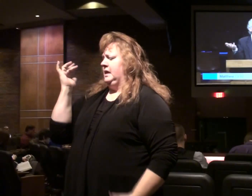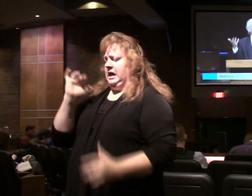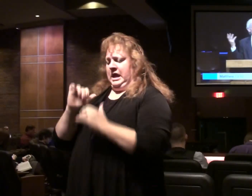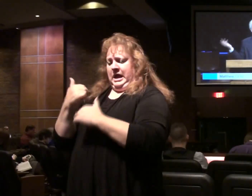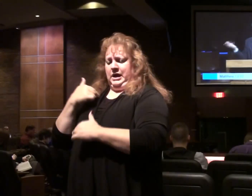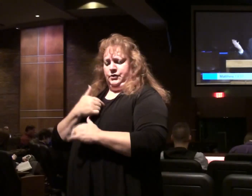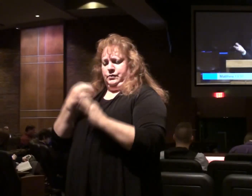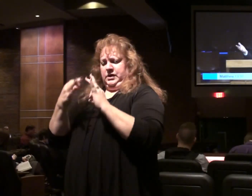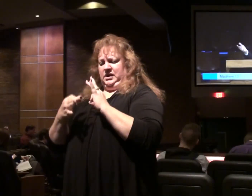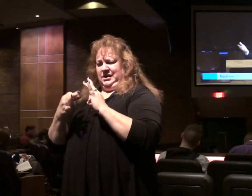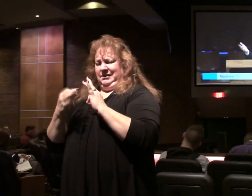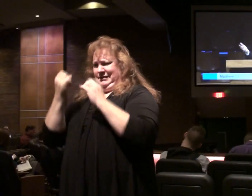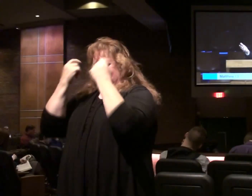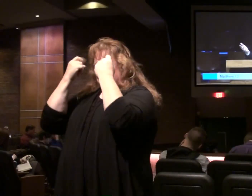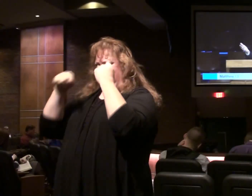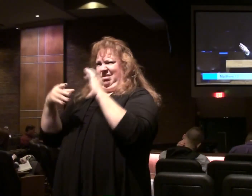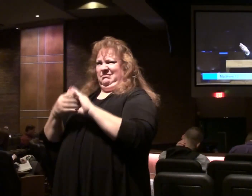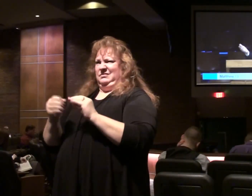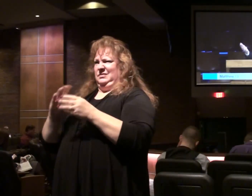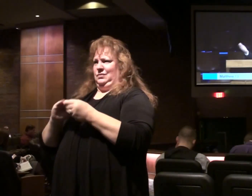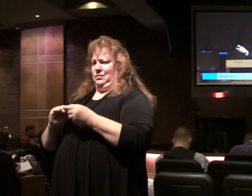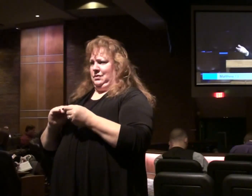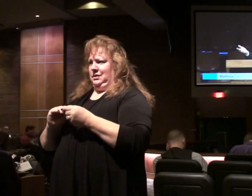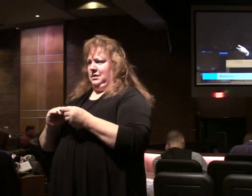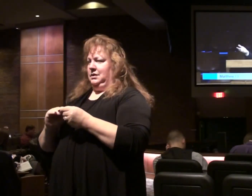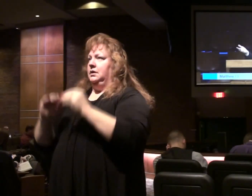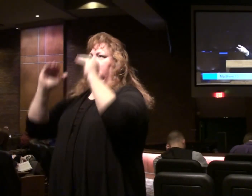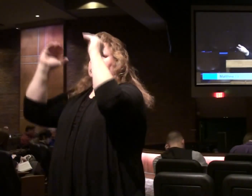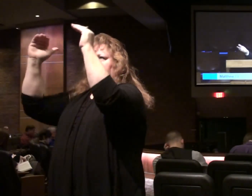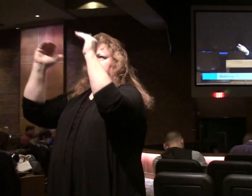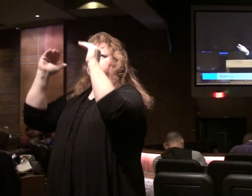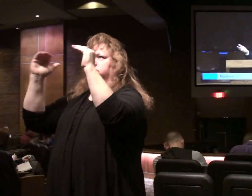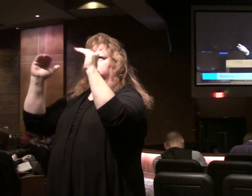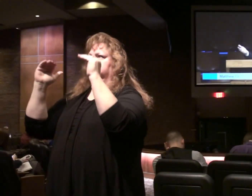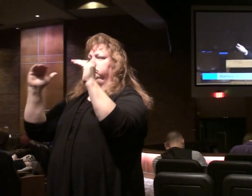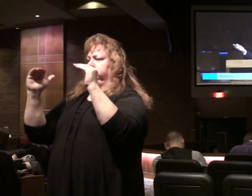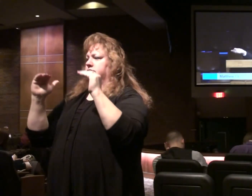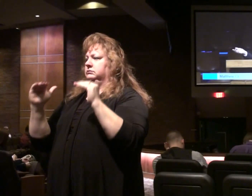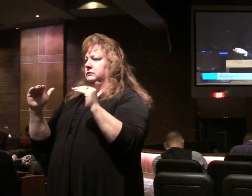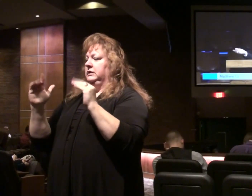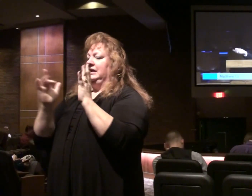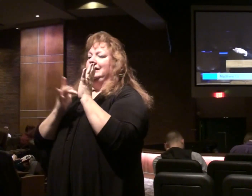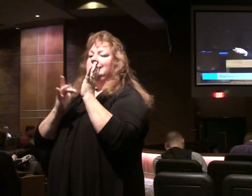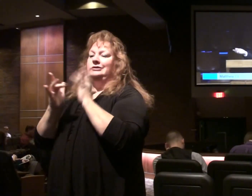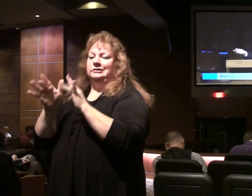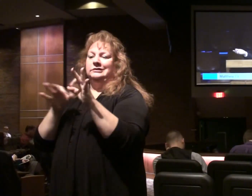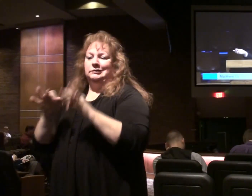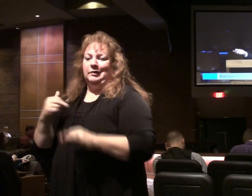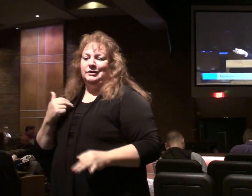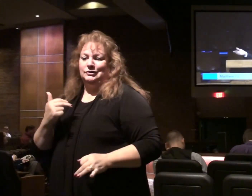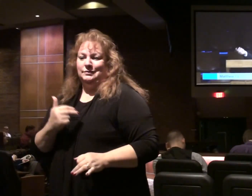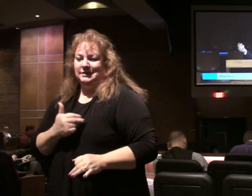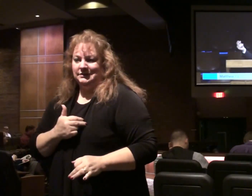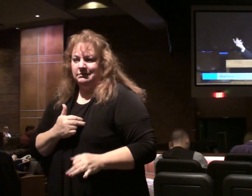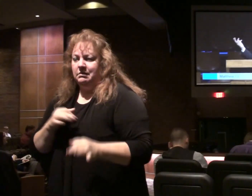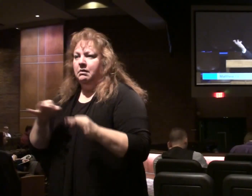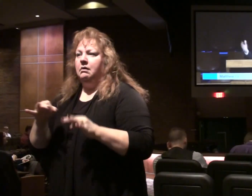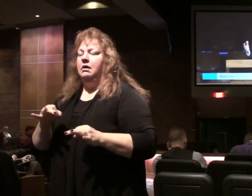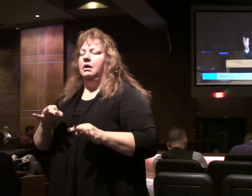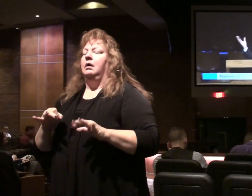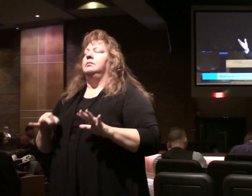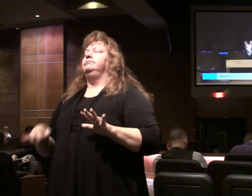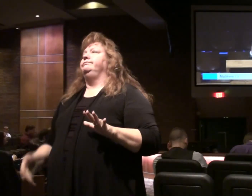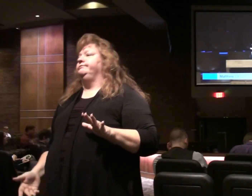do we interpret the parable? Well, we get a pattern here. Christ explains it. And when the explanation is given, he says, oh,